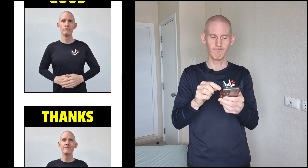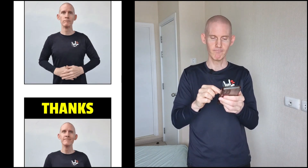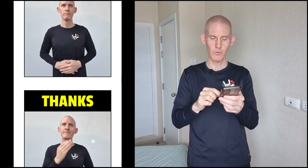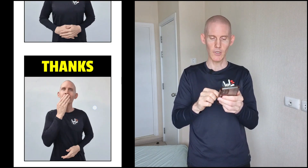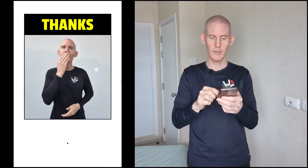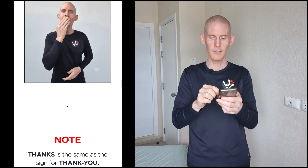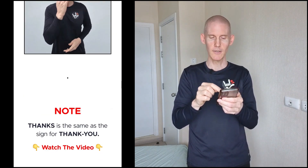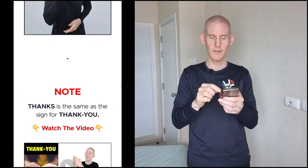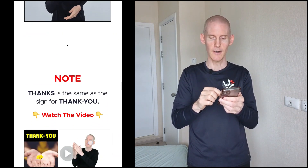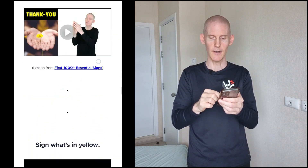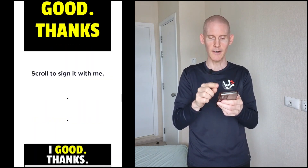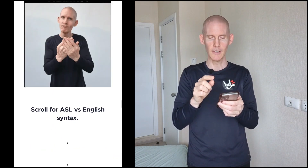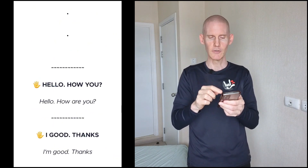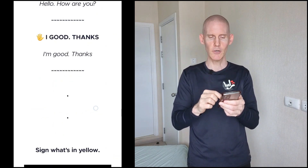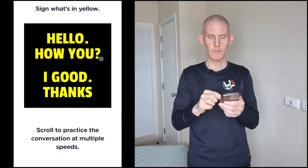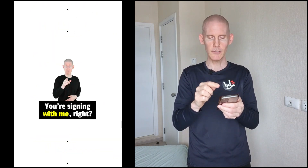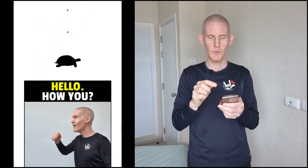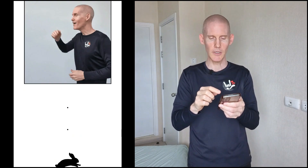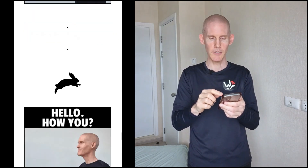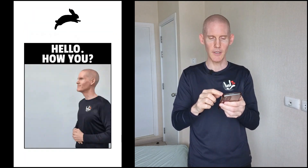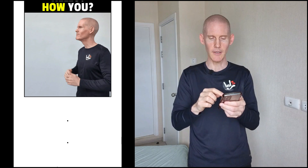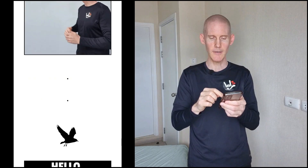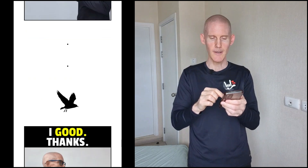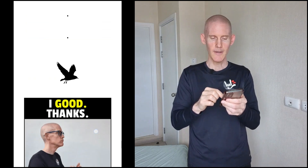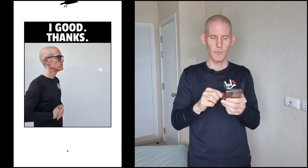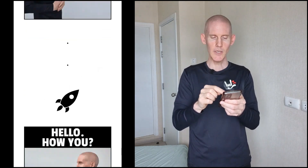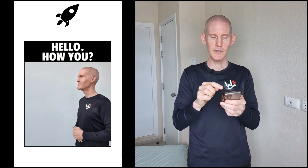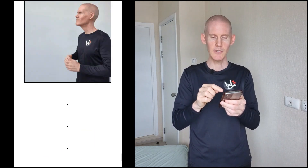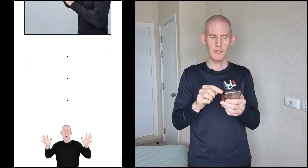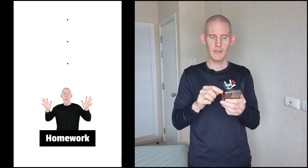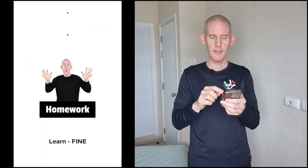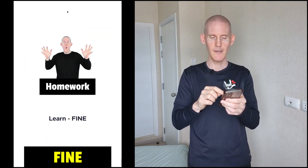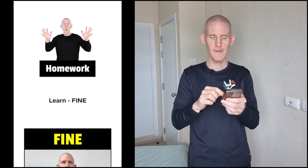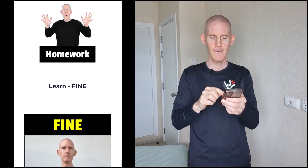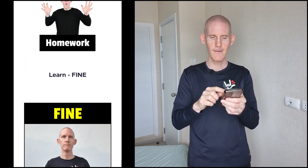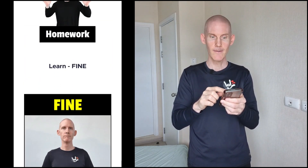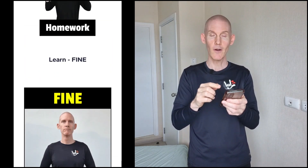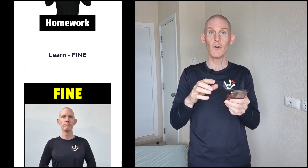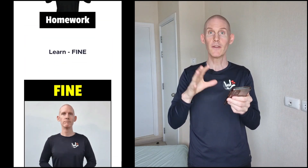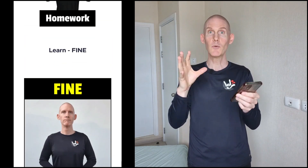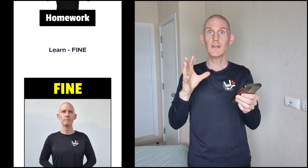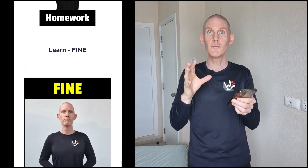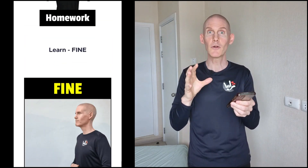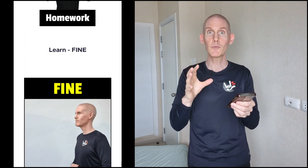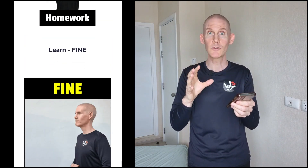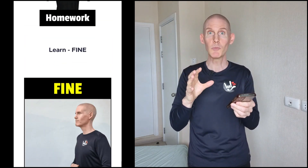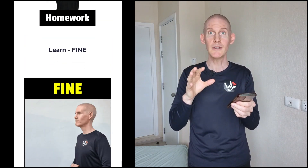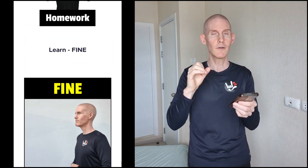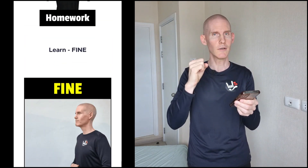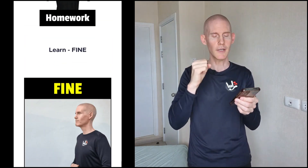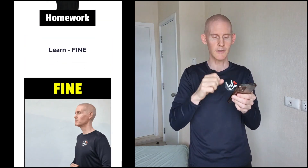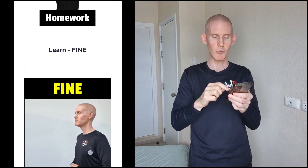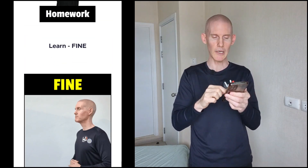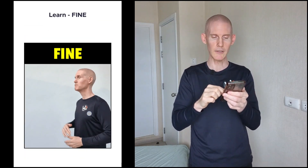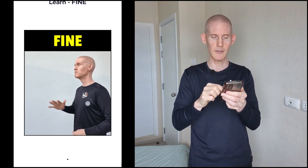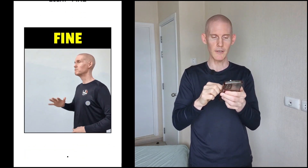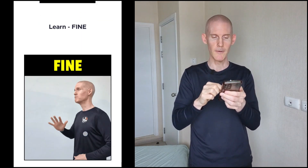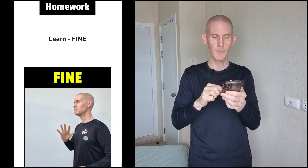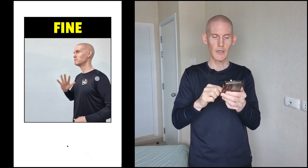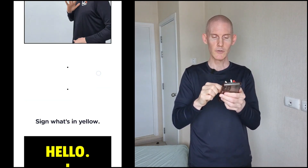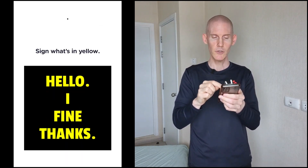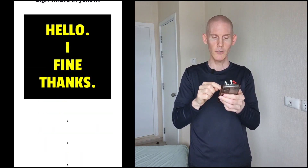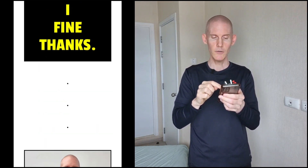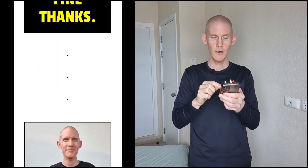response, right? So let's go back to the end. Basically, and then we did the multiple speeds. Lots of practice